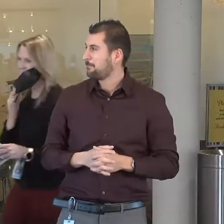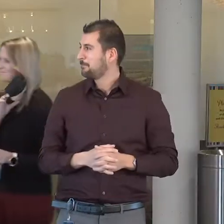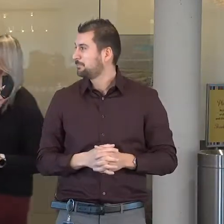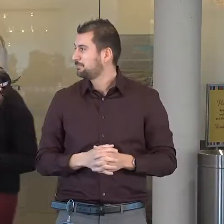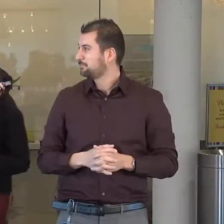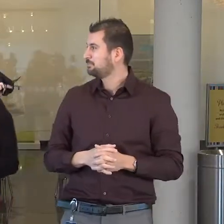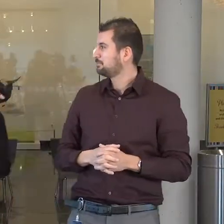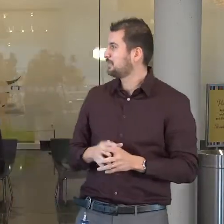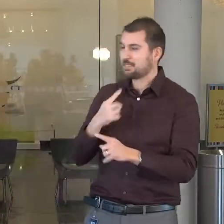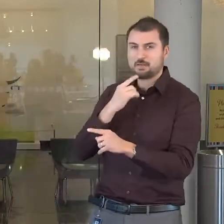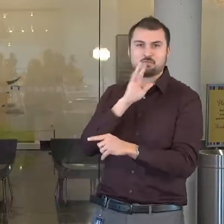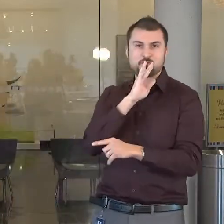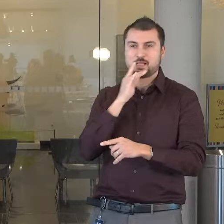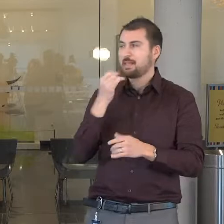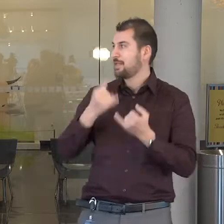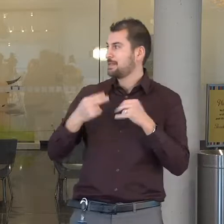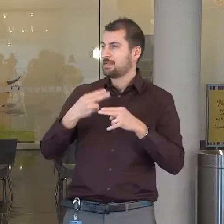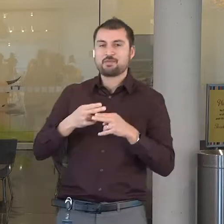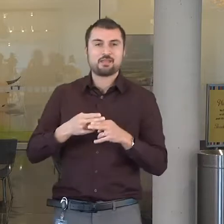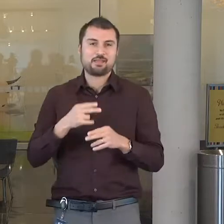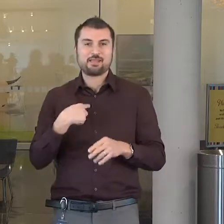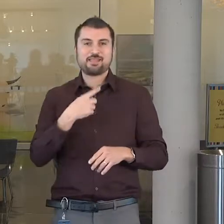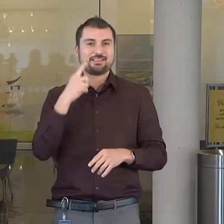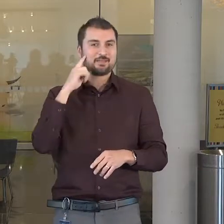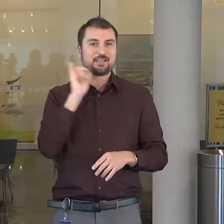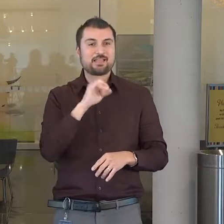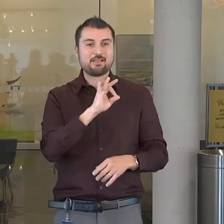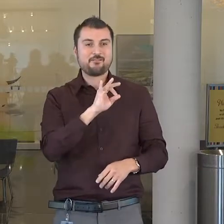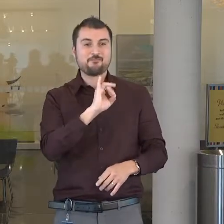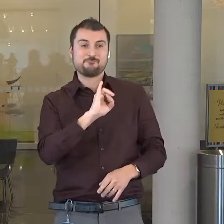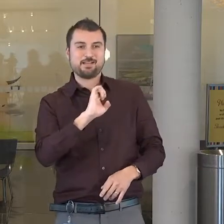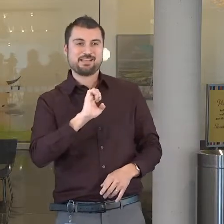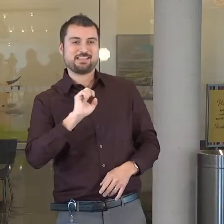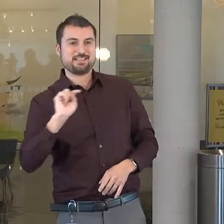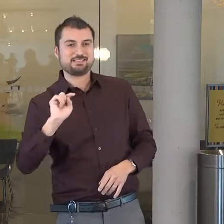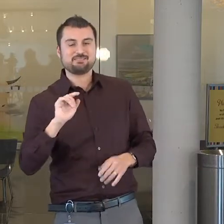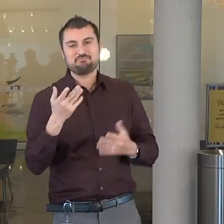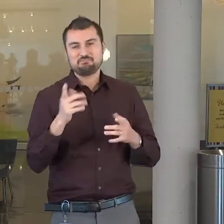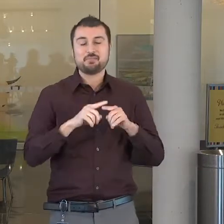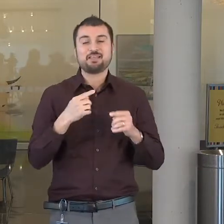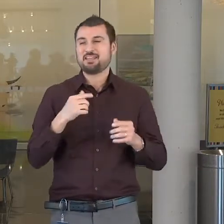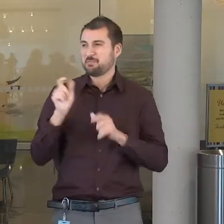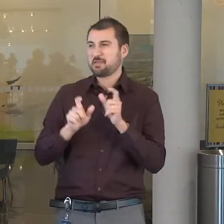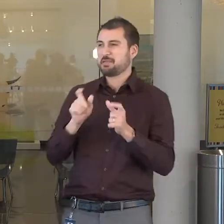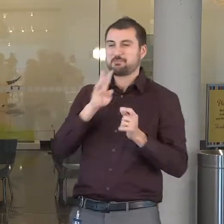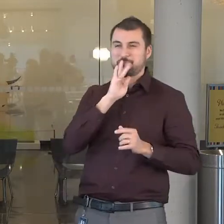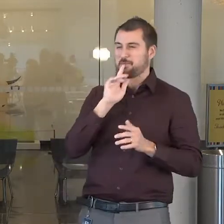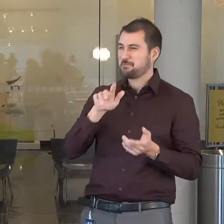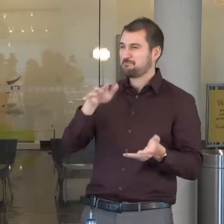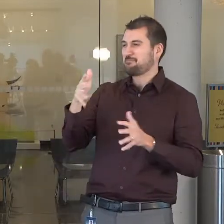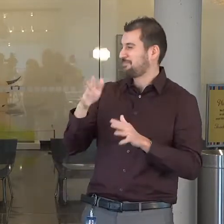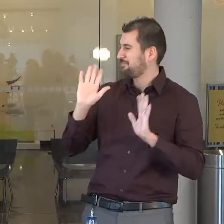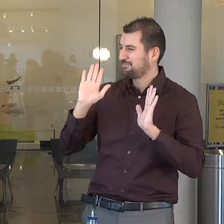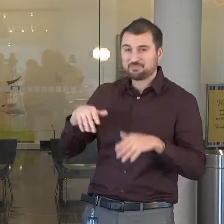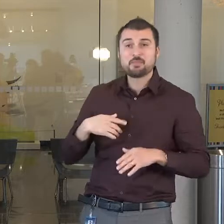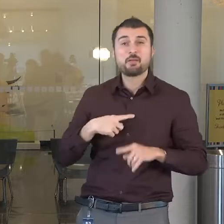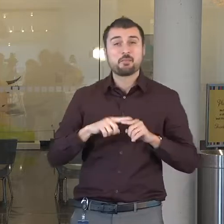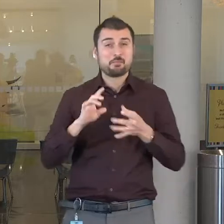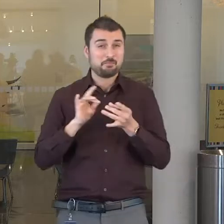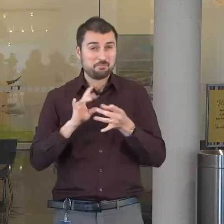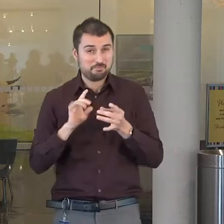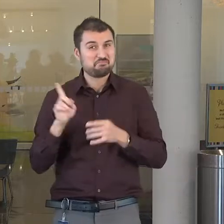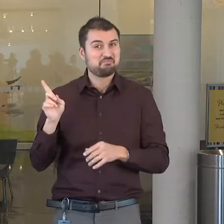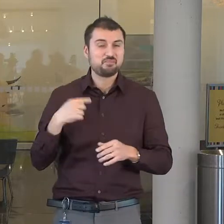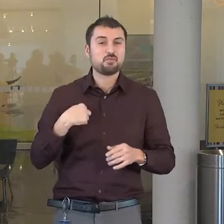I'm sure I say your last name wrong, so I apologize. That's okay, it's Feist, everybody does. So good morning. As the mayor said, we are working to improve the way we